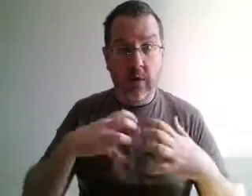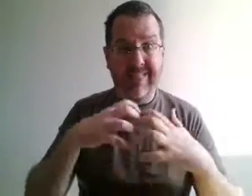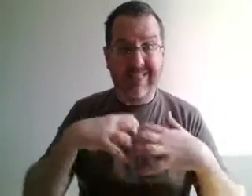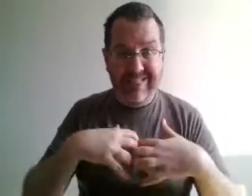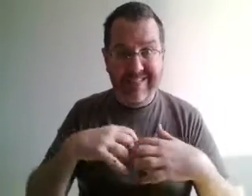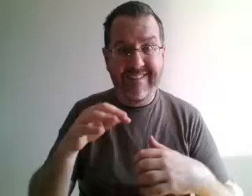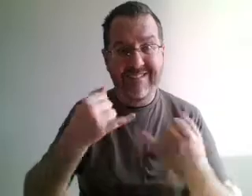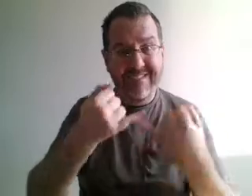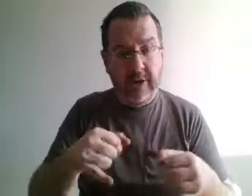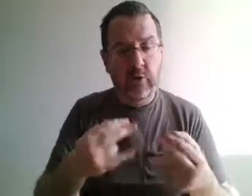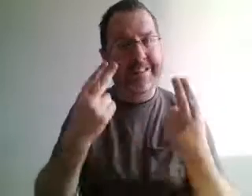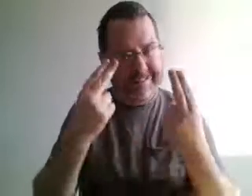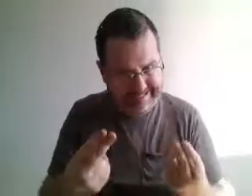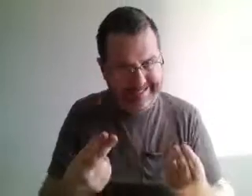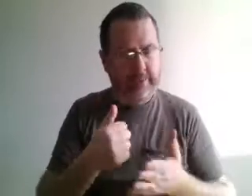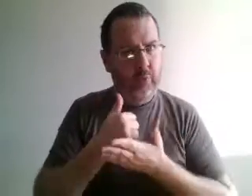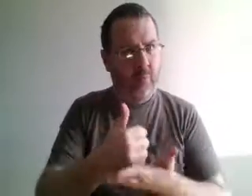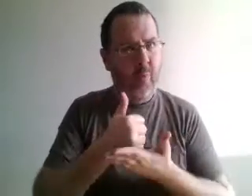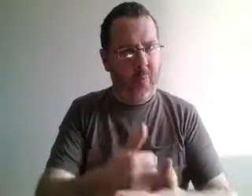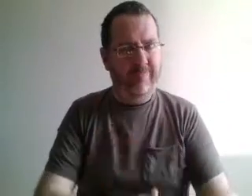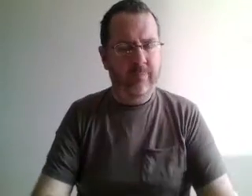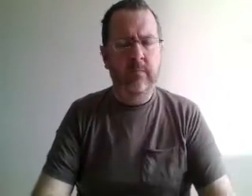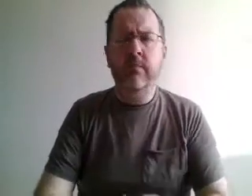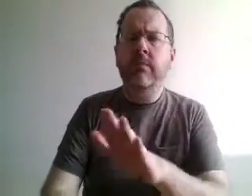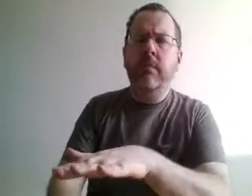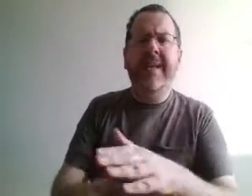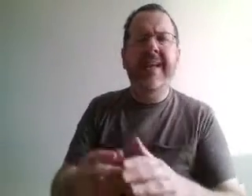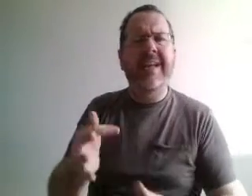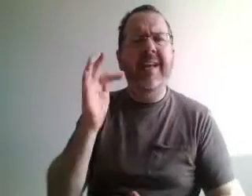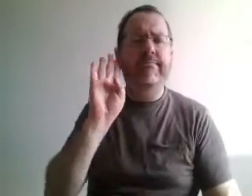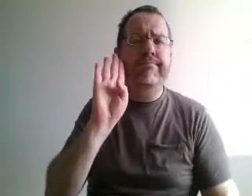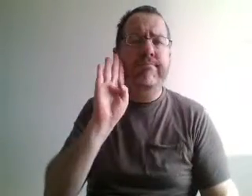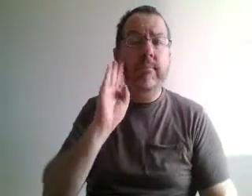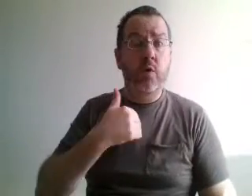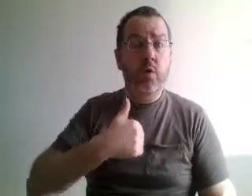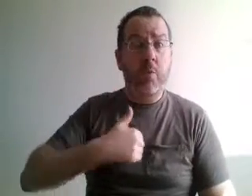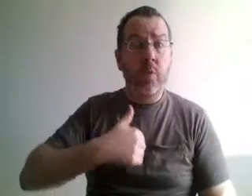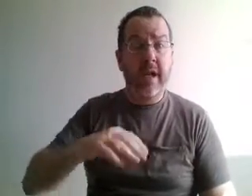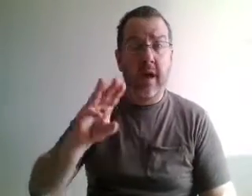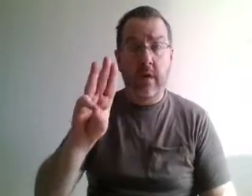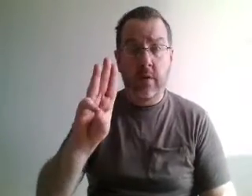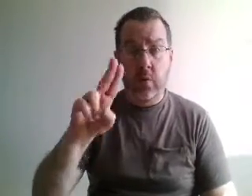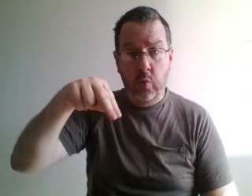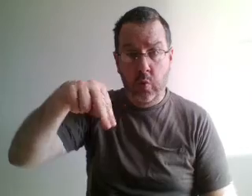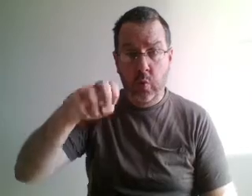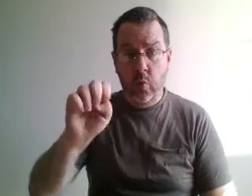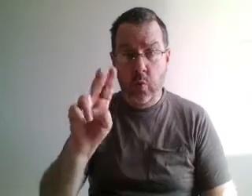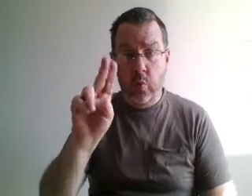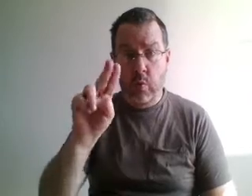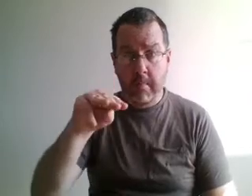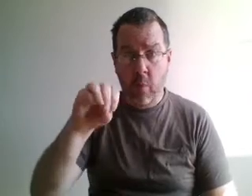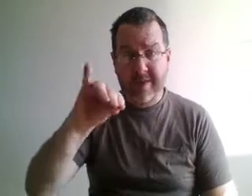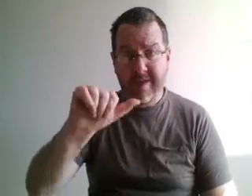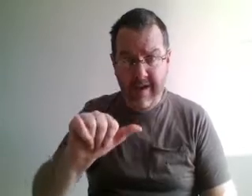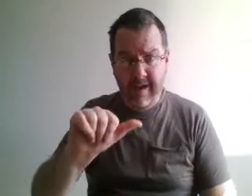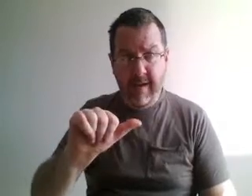So the main difference between, we'll say, if they went to hospital with pneumonia under any other circumstances, there isn't a barrage